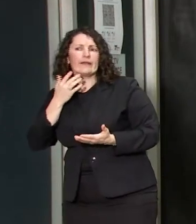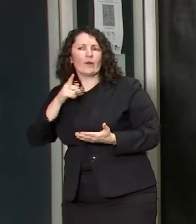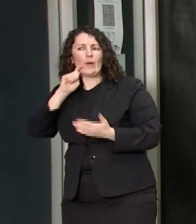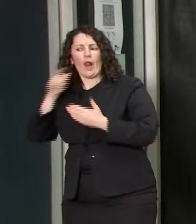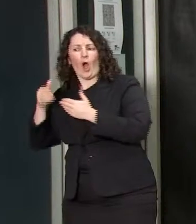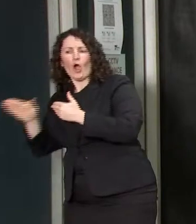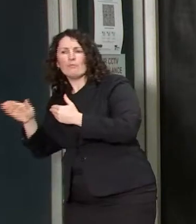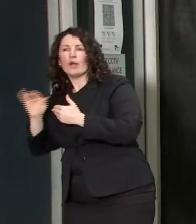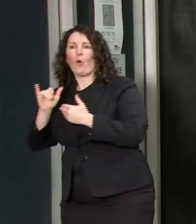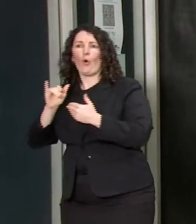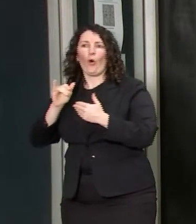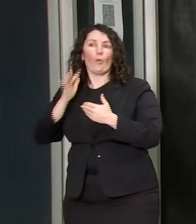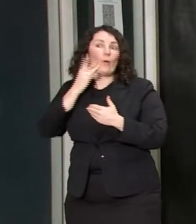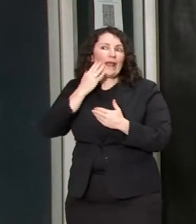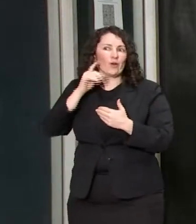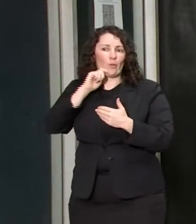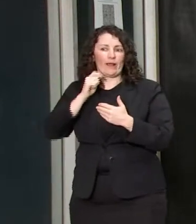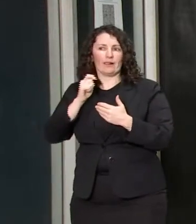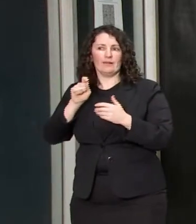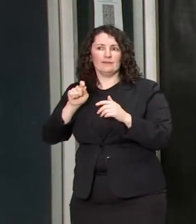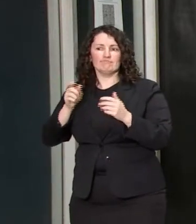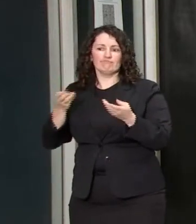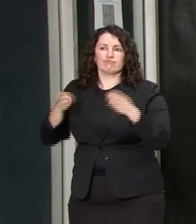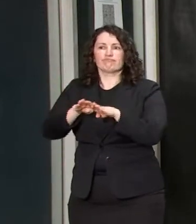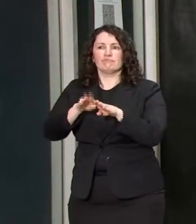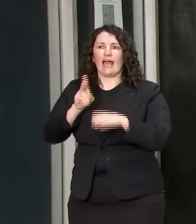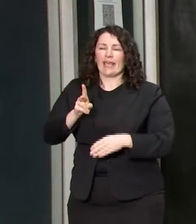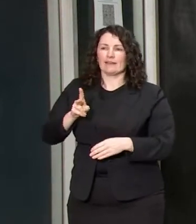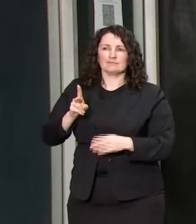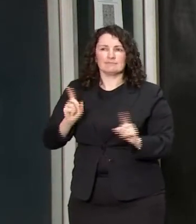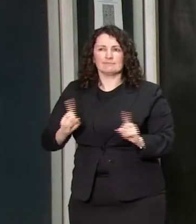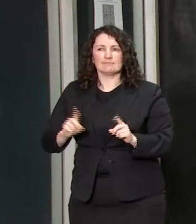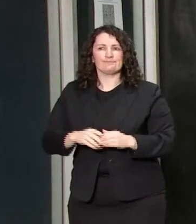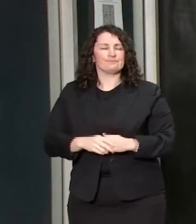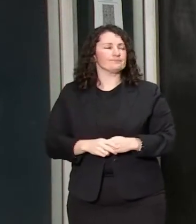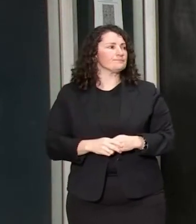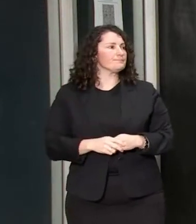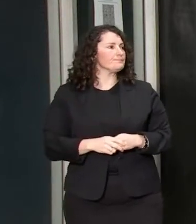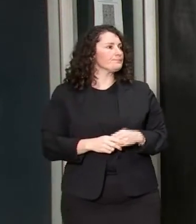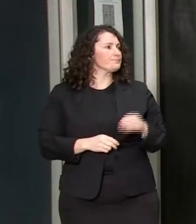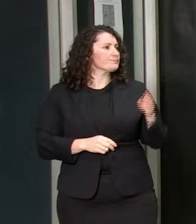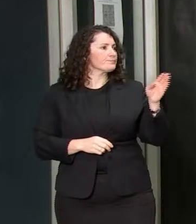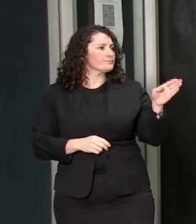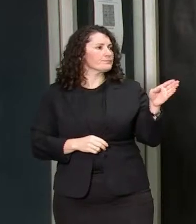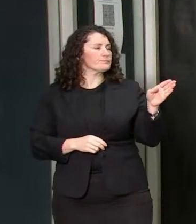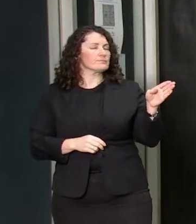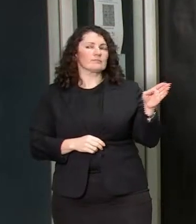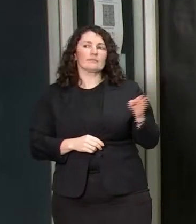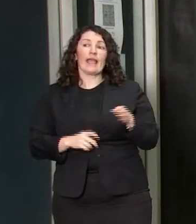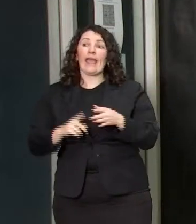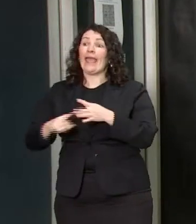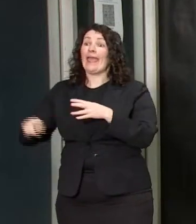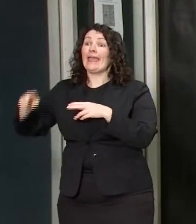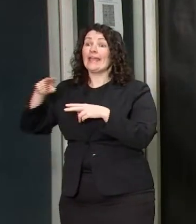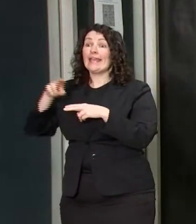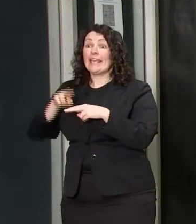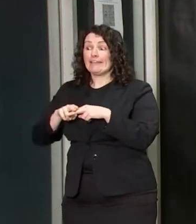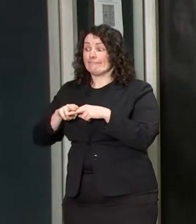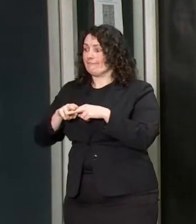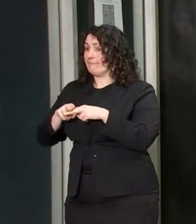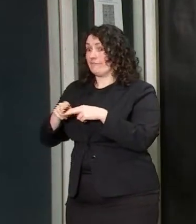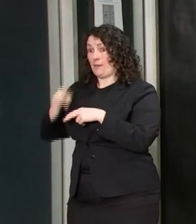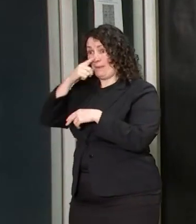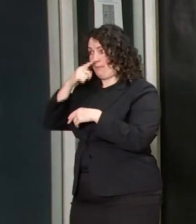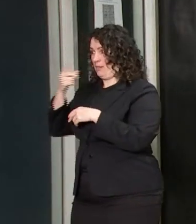worry about? Of course, mystery cases where there are concerns about high-risk